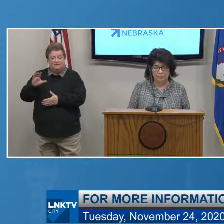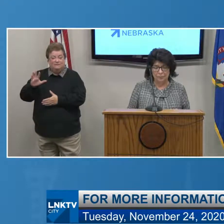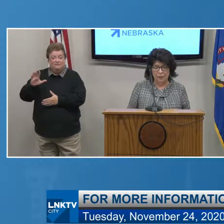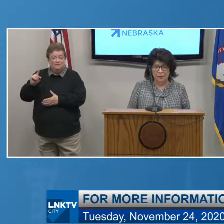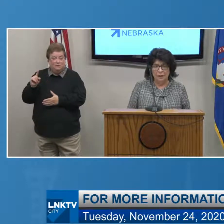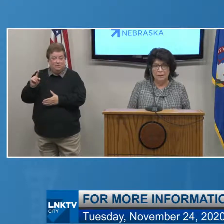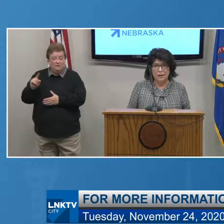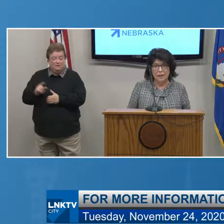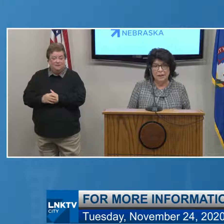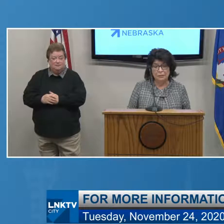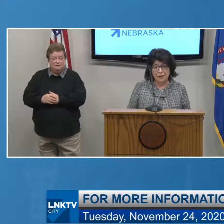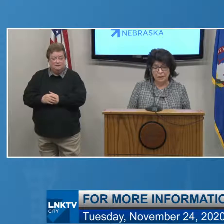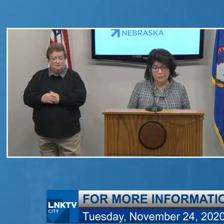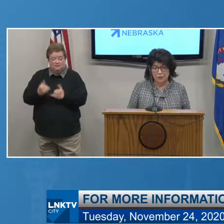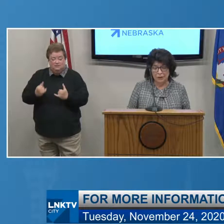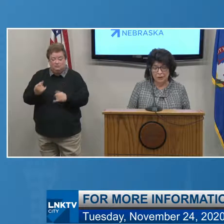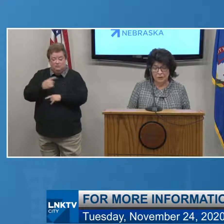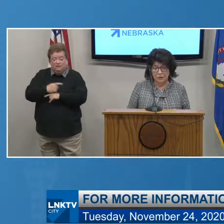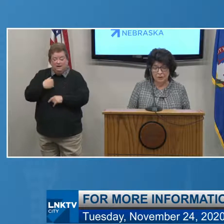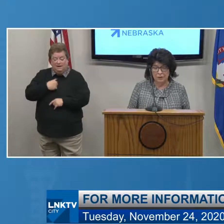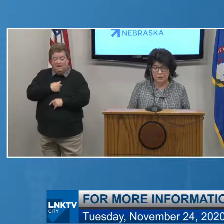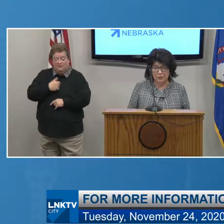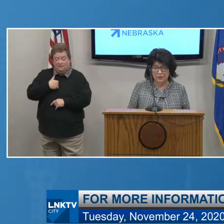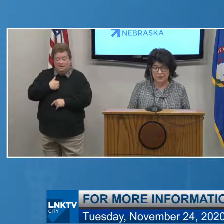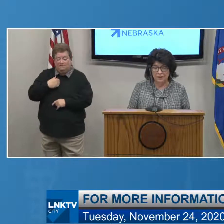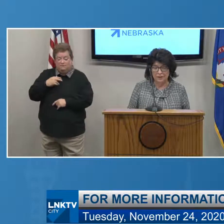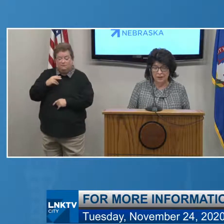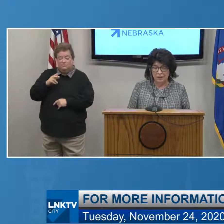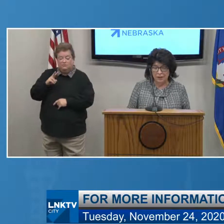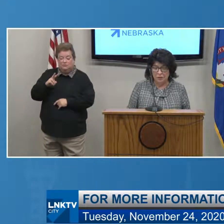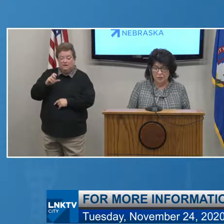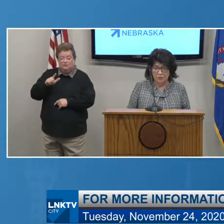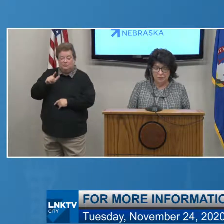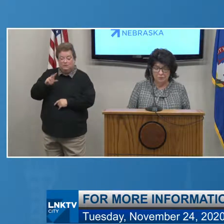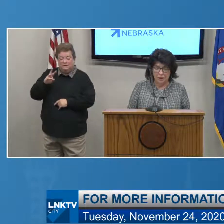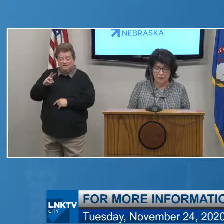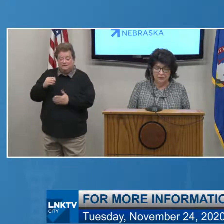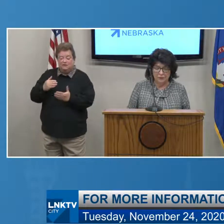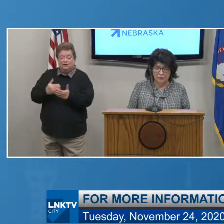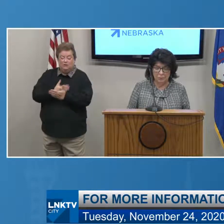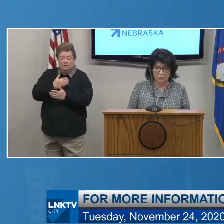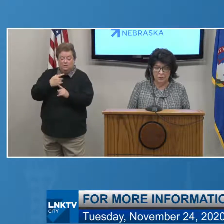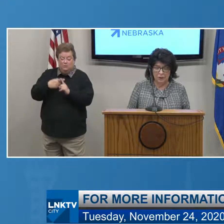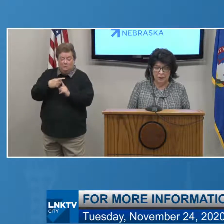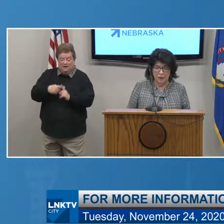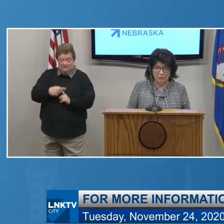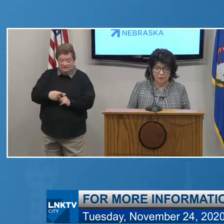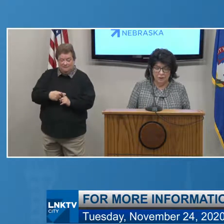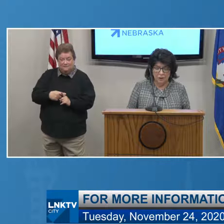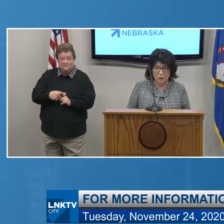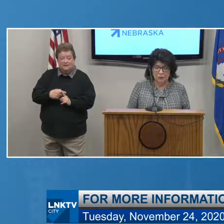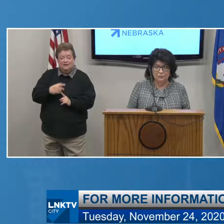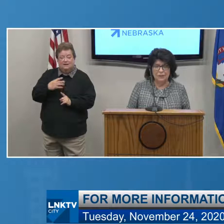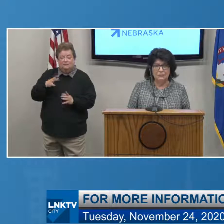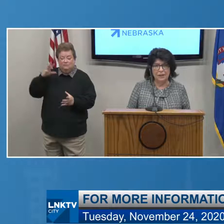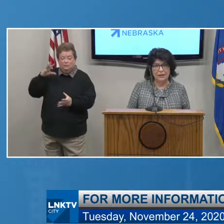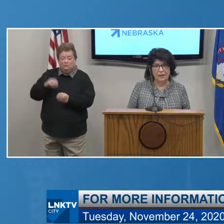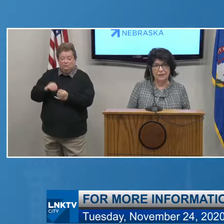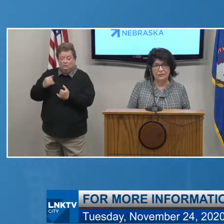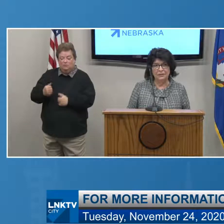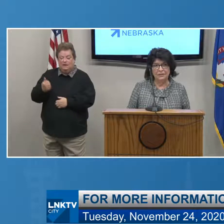1,861. Today, we have 226 new confirmed cases reported for a total of